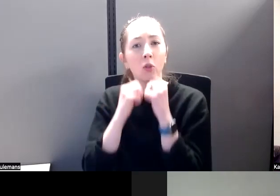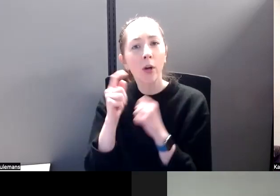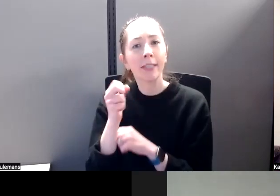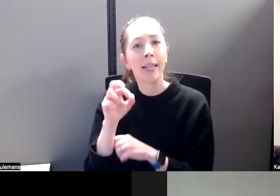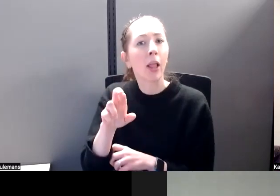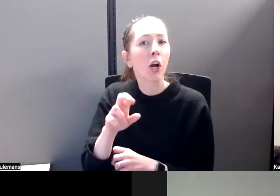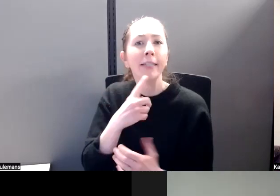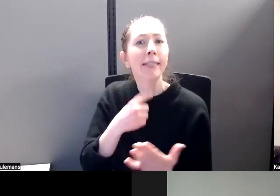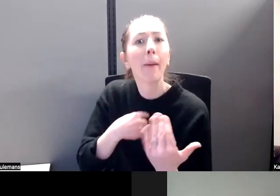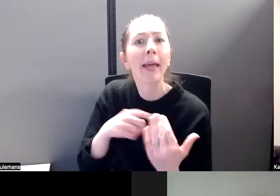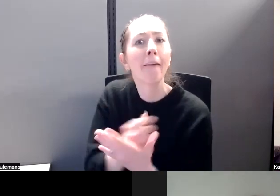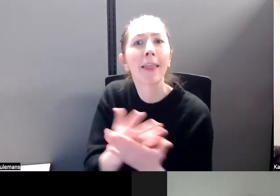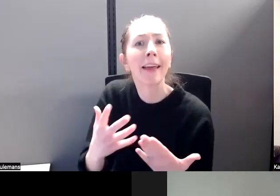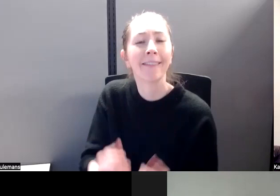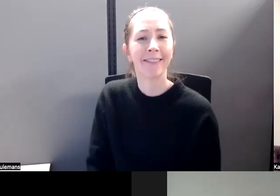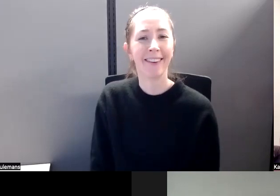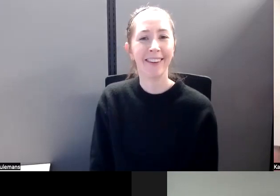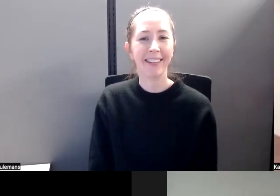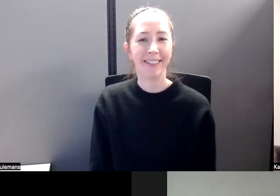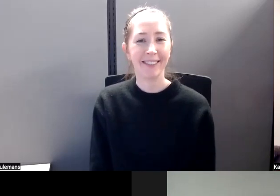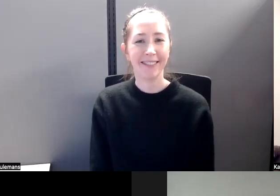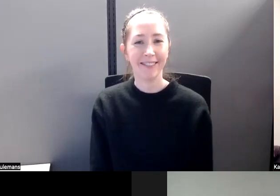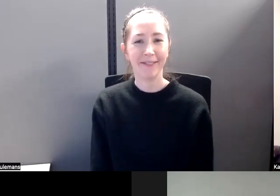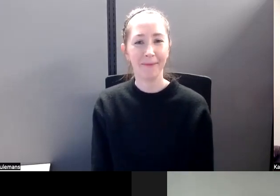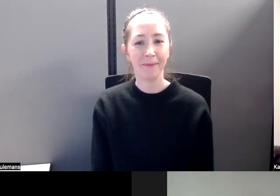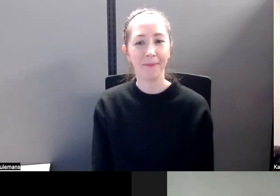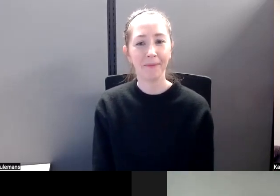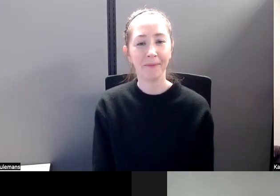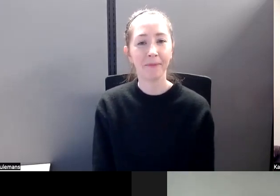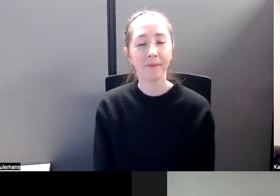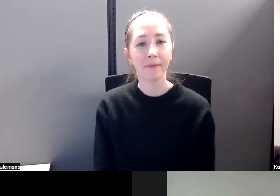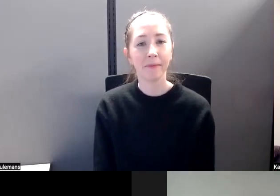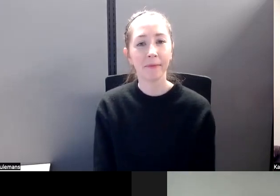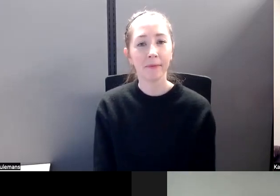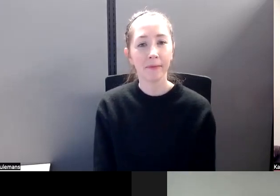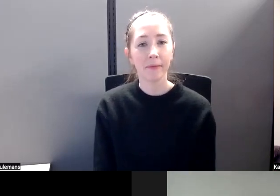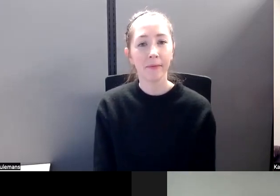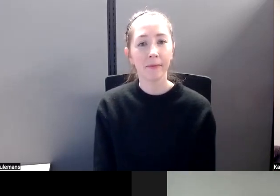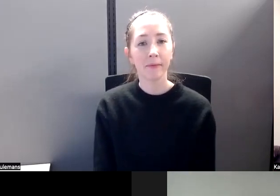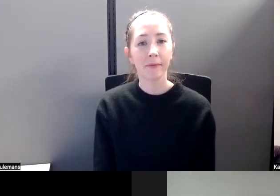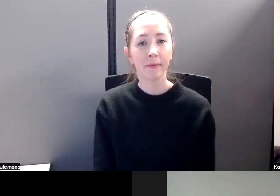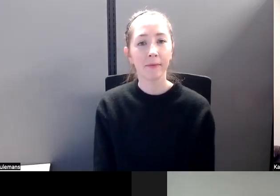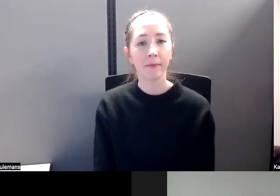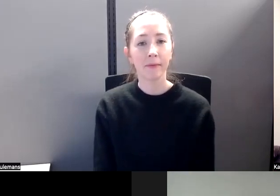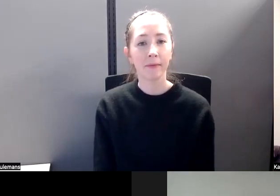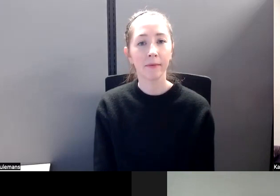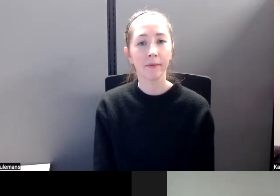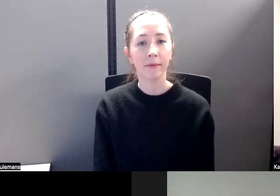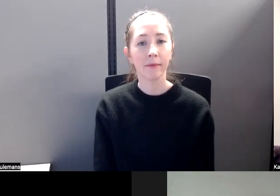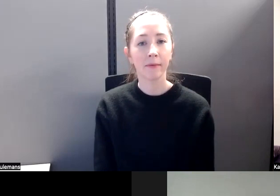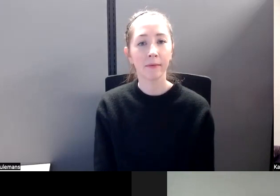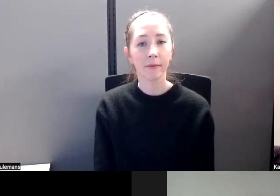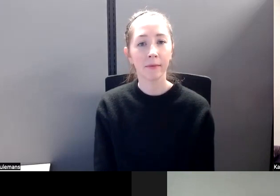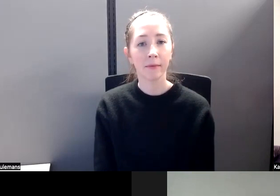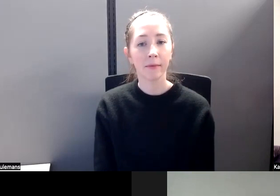this? Tell me everything. Well, I wanted to do it after West Palm Beach,